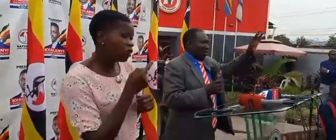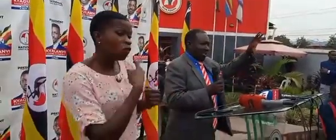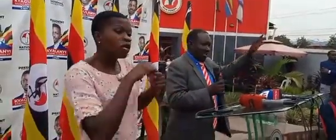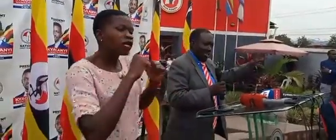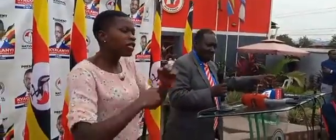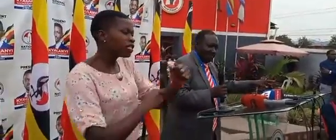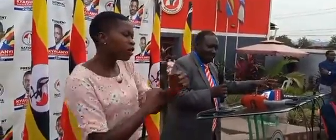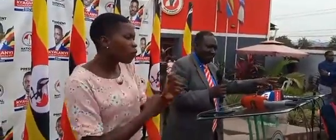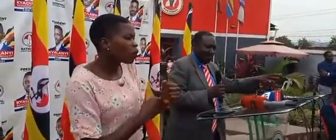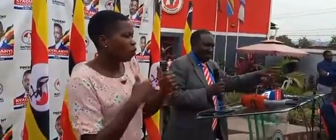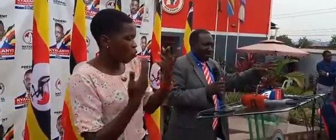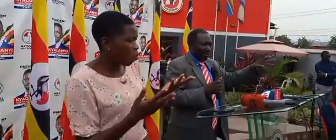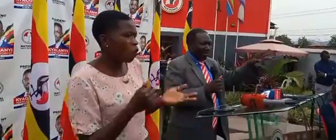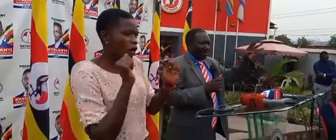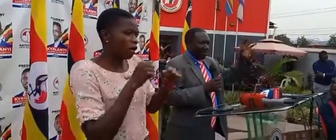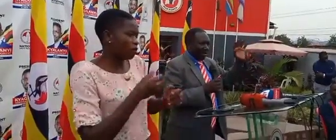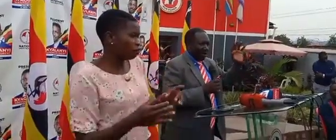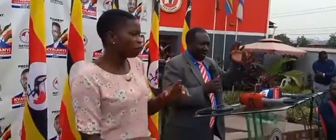lwa wiiki ejja.